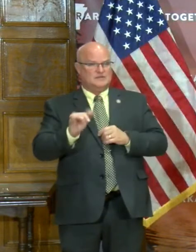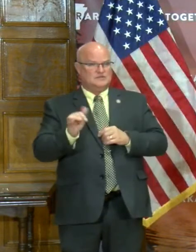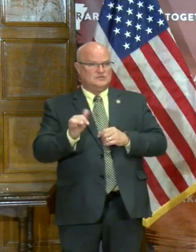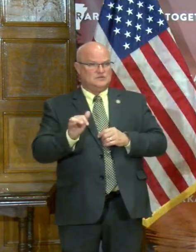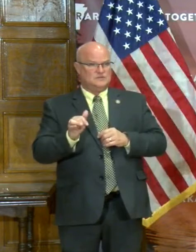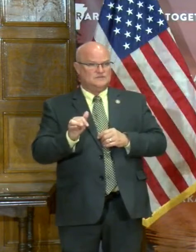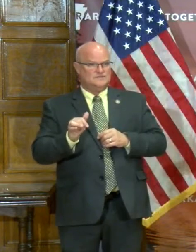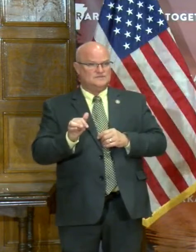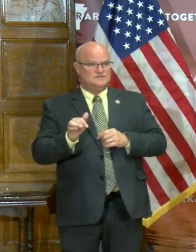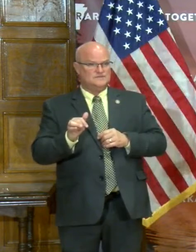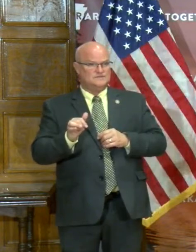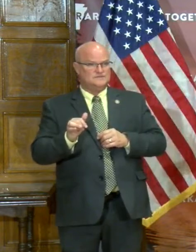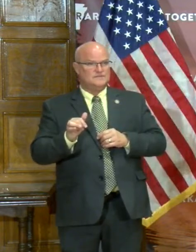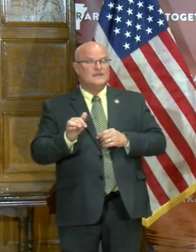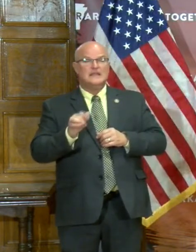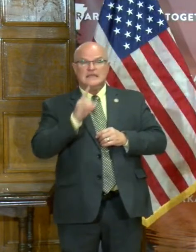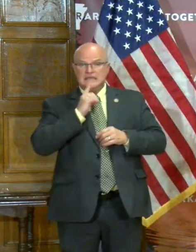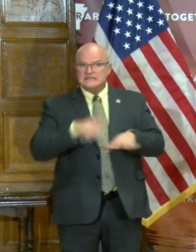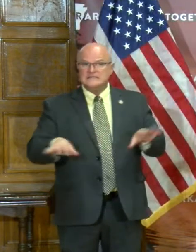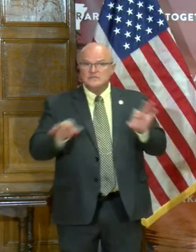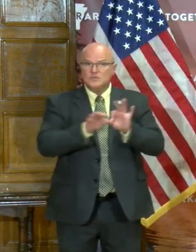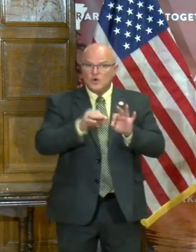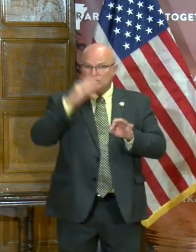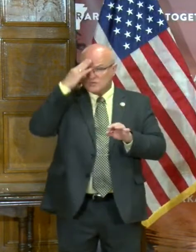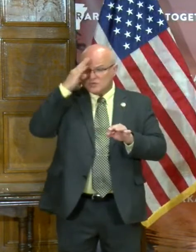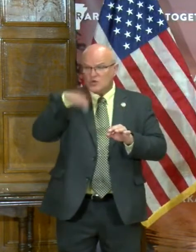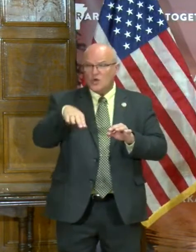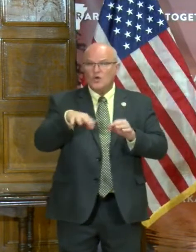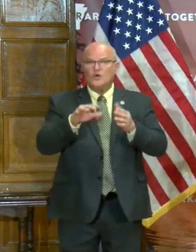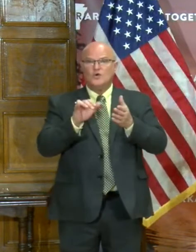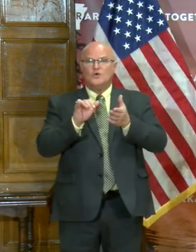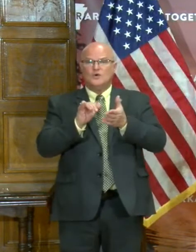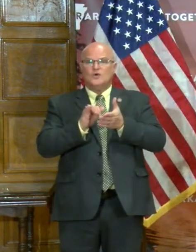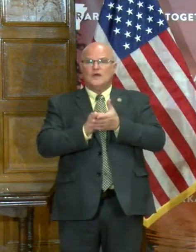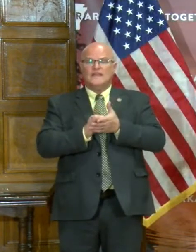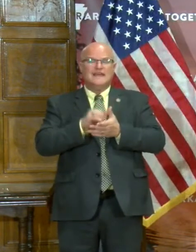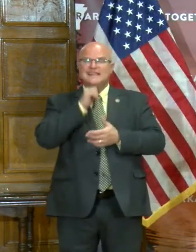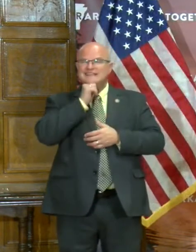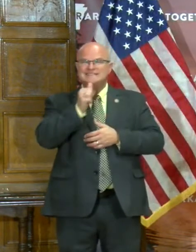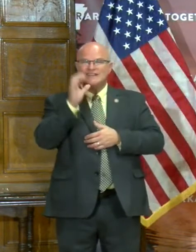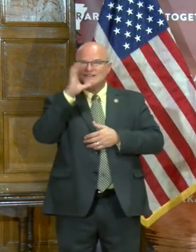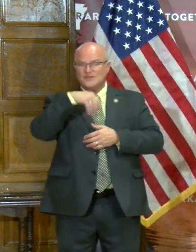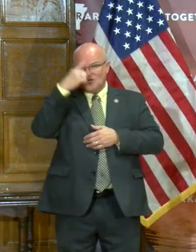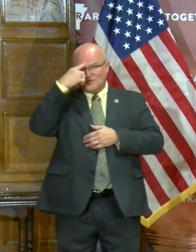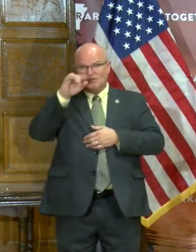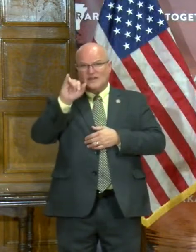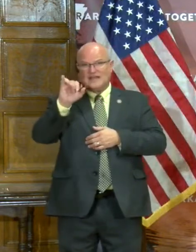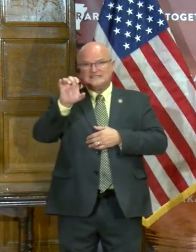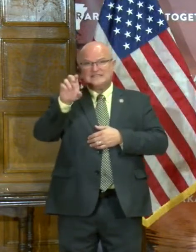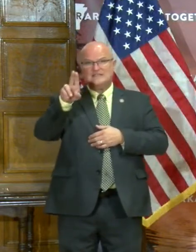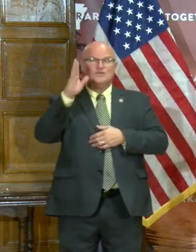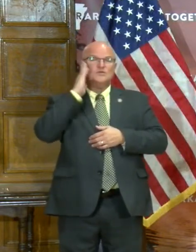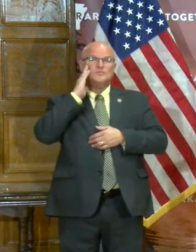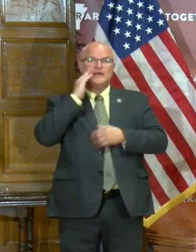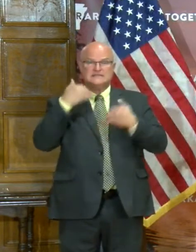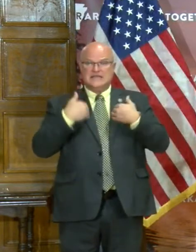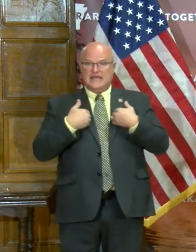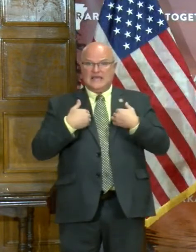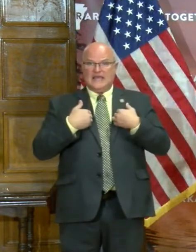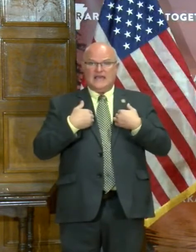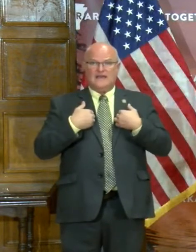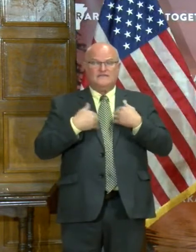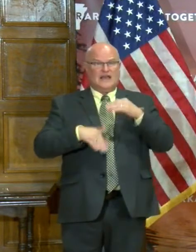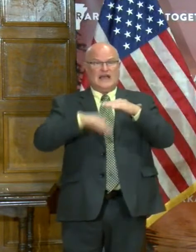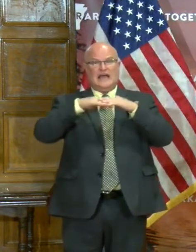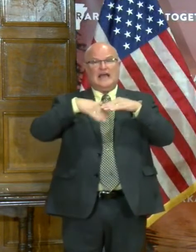well. It's important to know that it's not unusual for ICU beds to be occupied at a